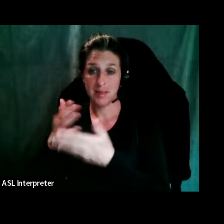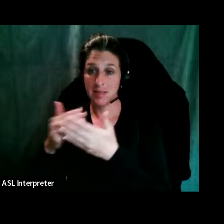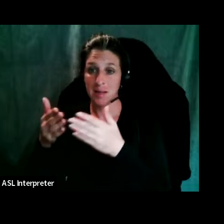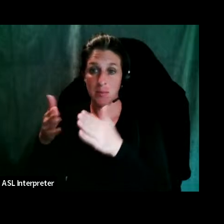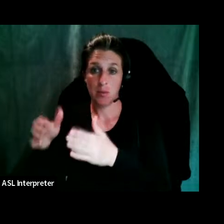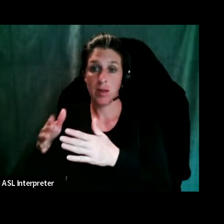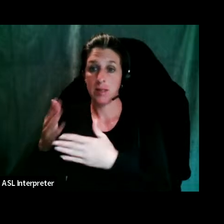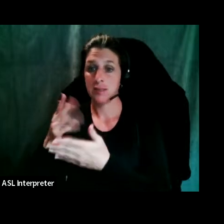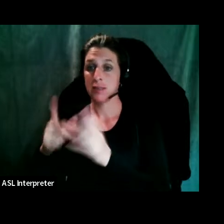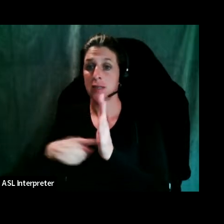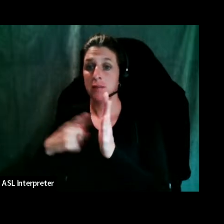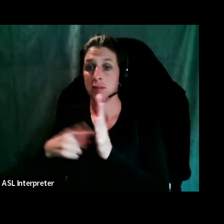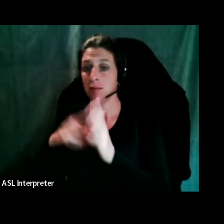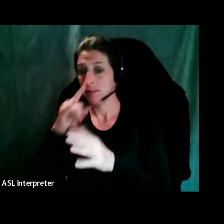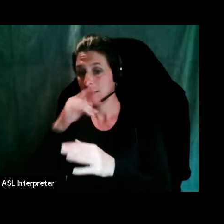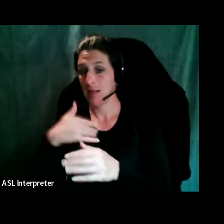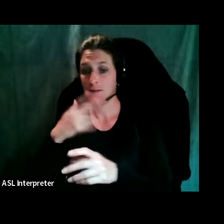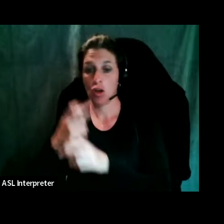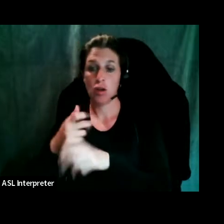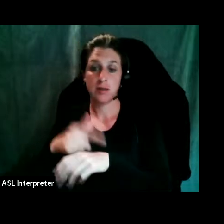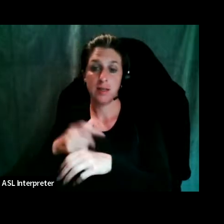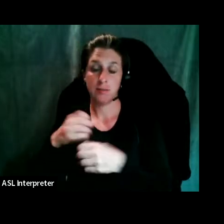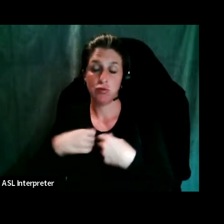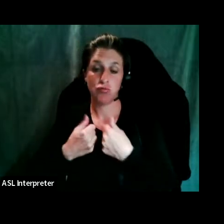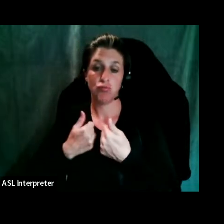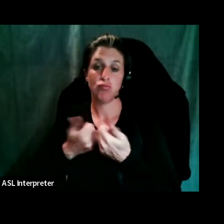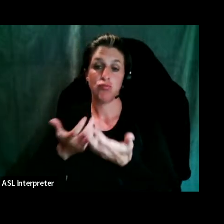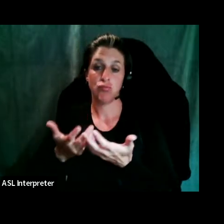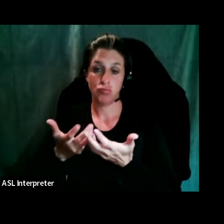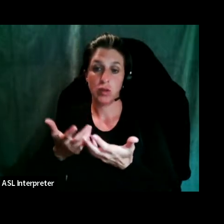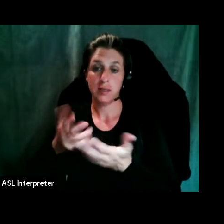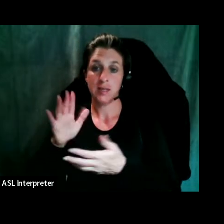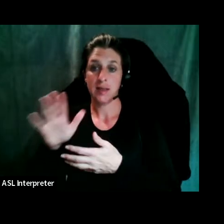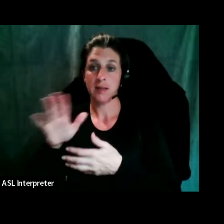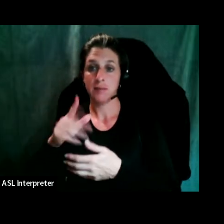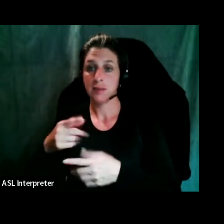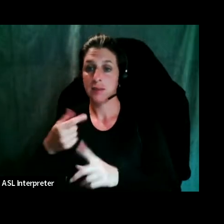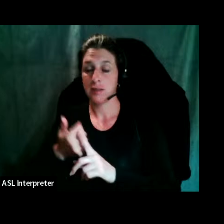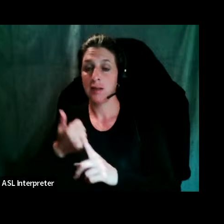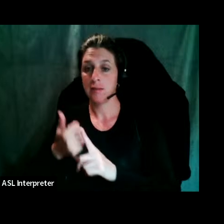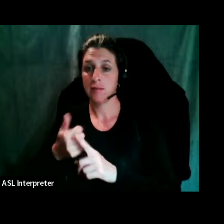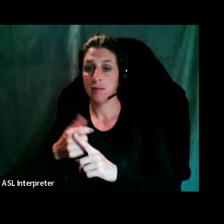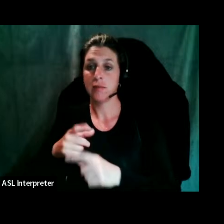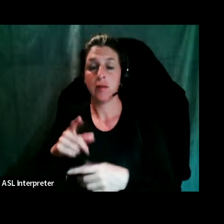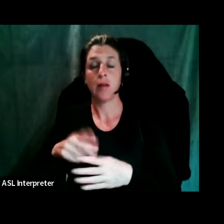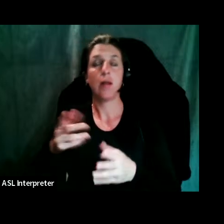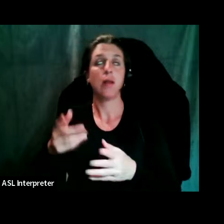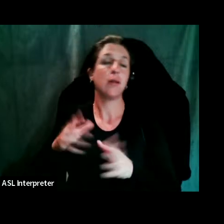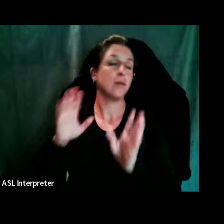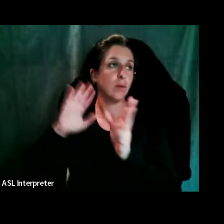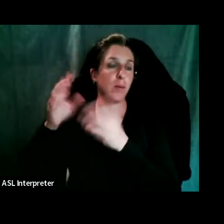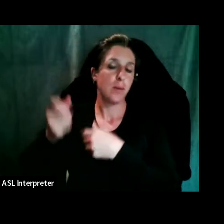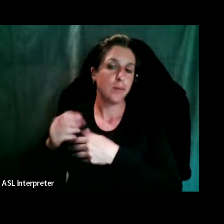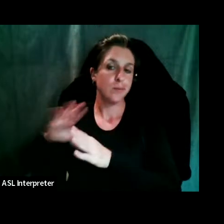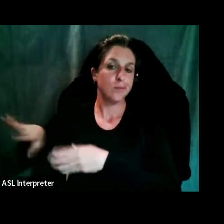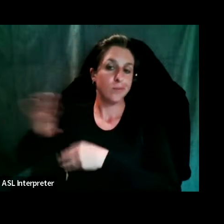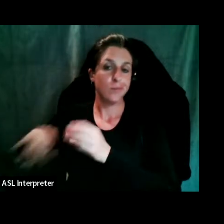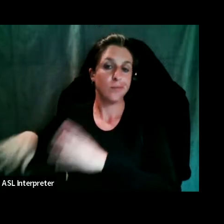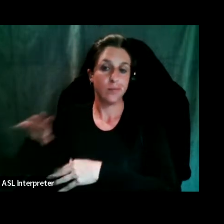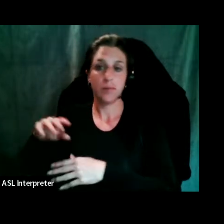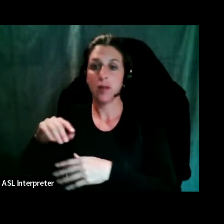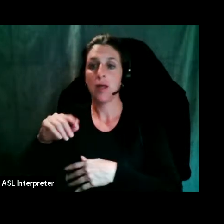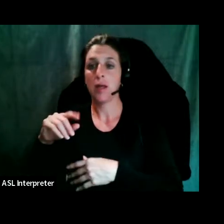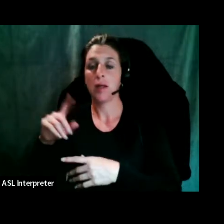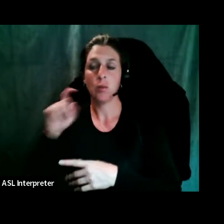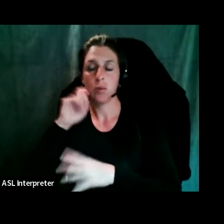kids have a hard time expressing themselves of Yeah. how it impacts. Yeah. Yeah, whatever. I mean, Right. what they do is they just kind of blow it off because, oh yeah, that's a cool,